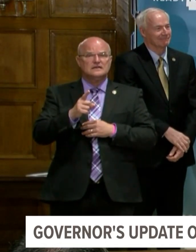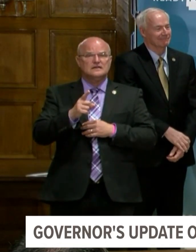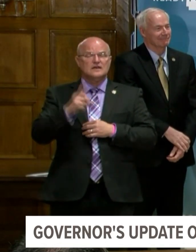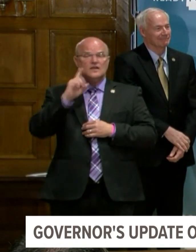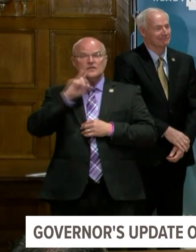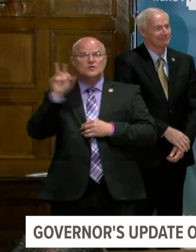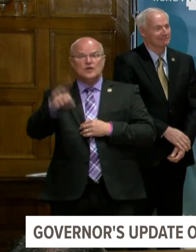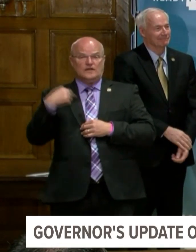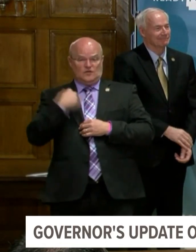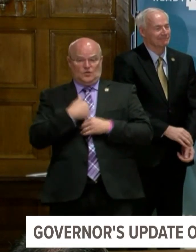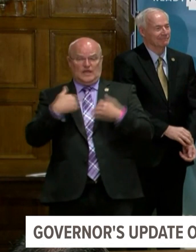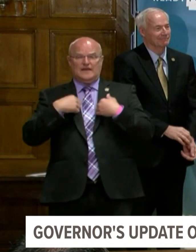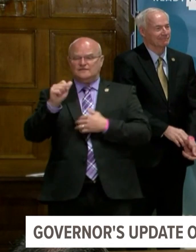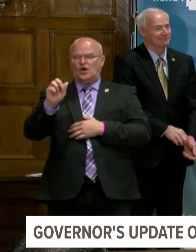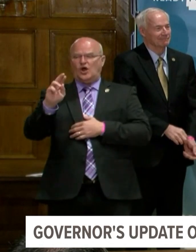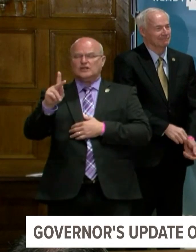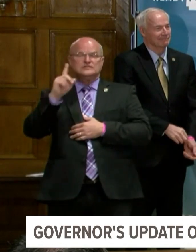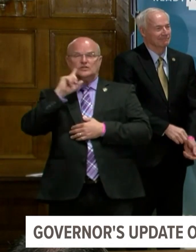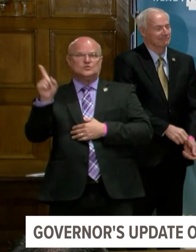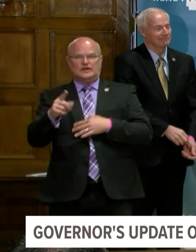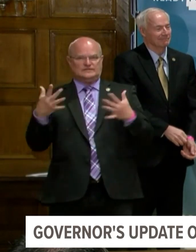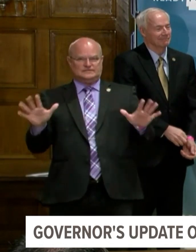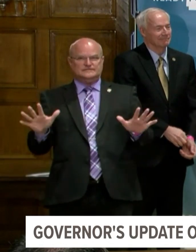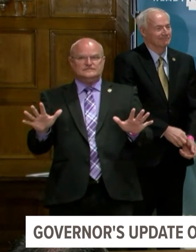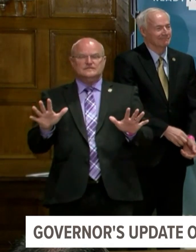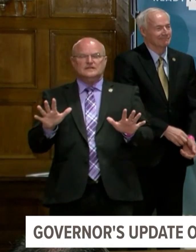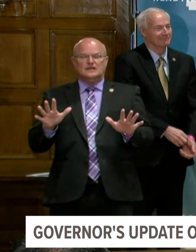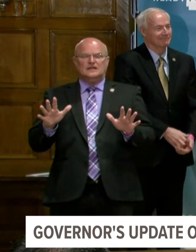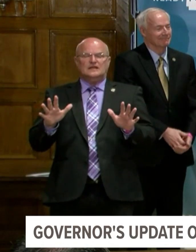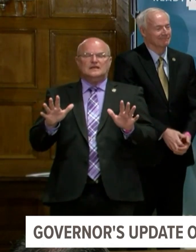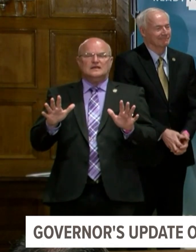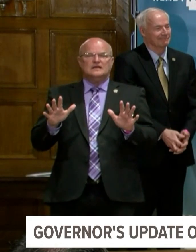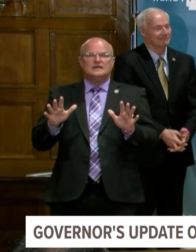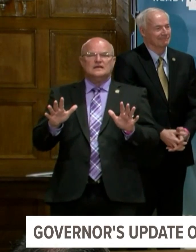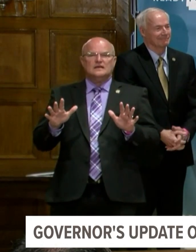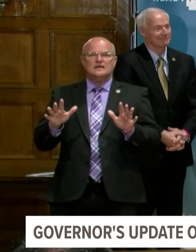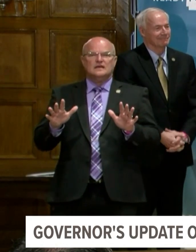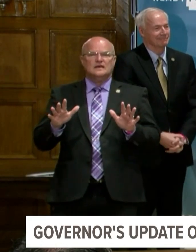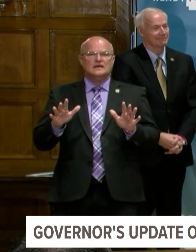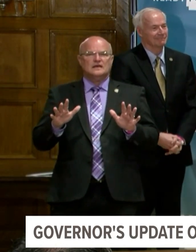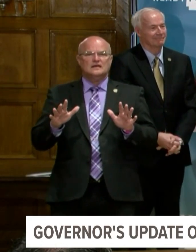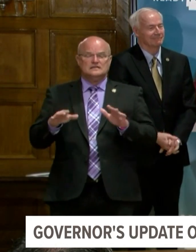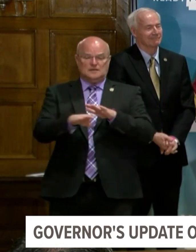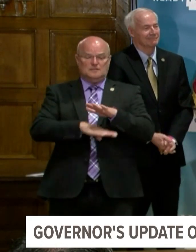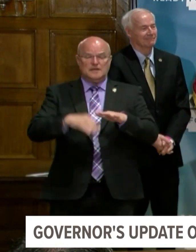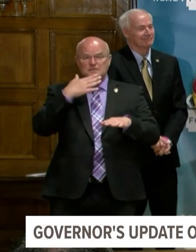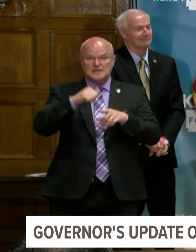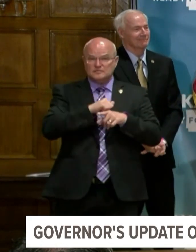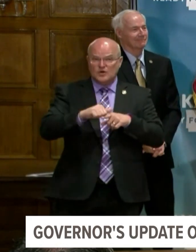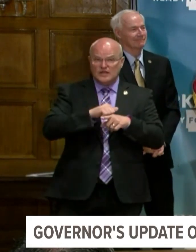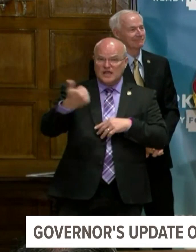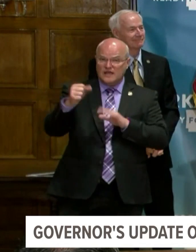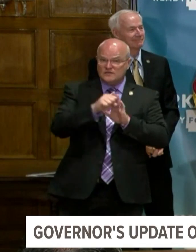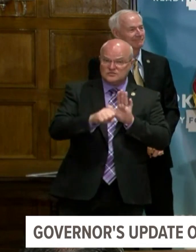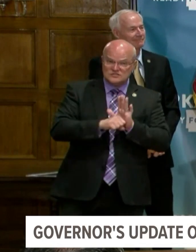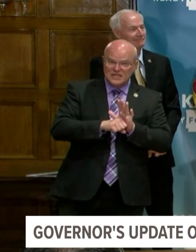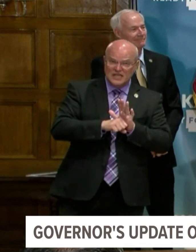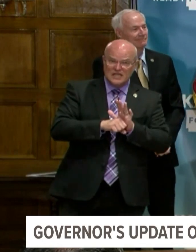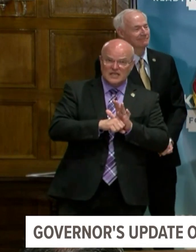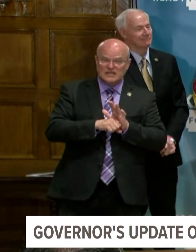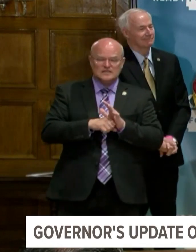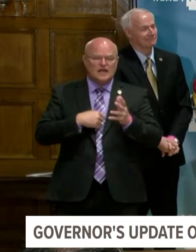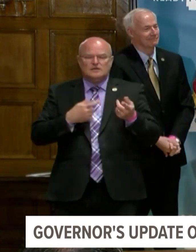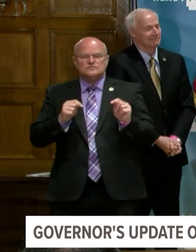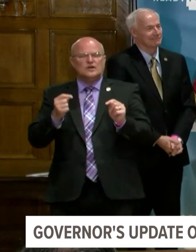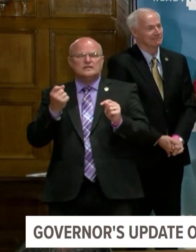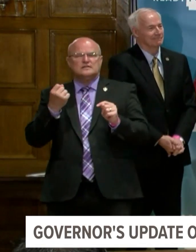the directive that we have is an Arkansas directive. They're reopening. Based on best practices other states, or I'm just